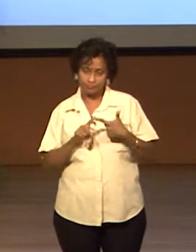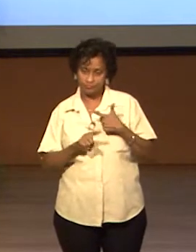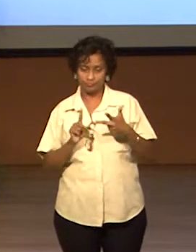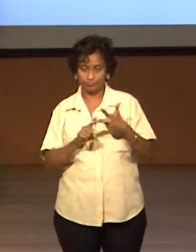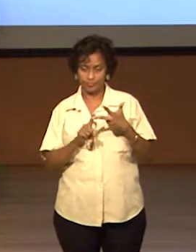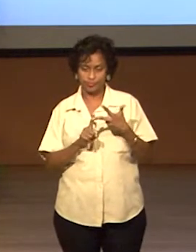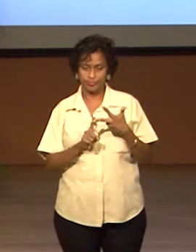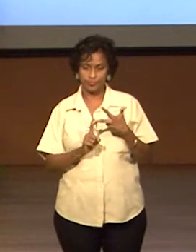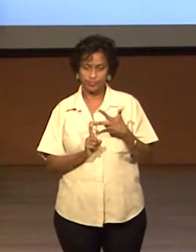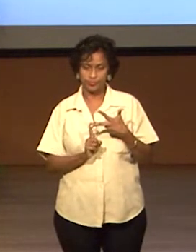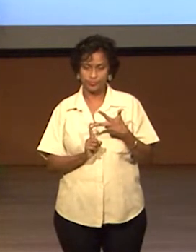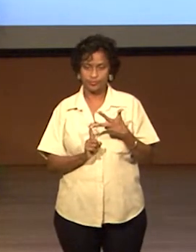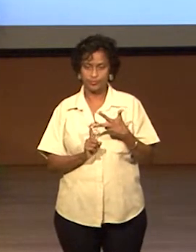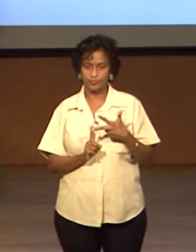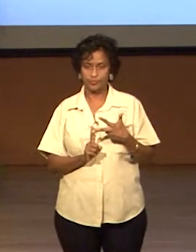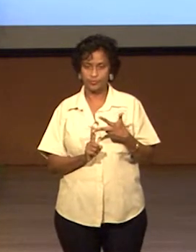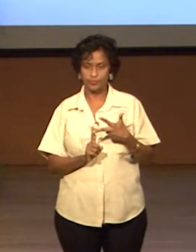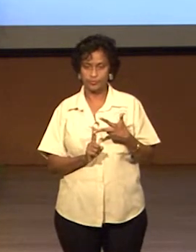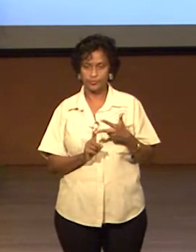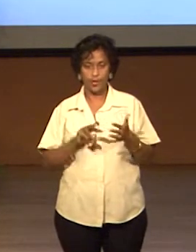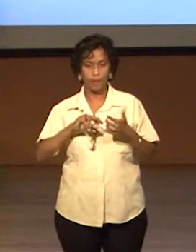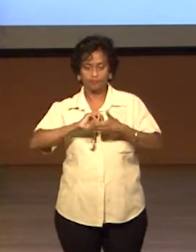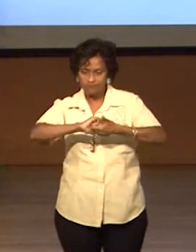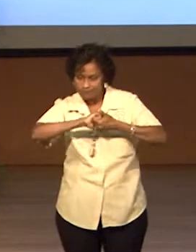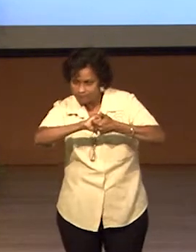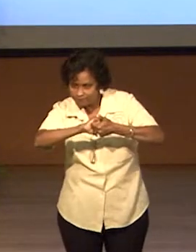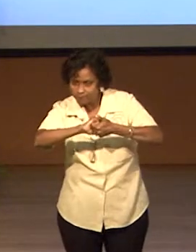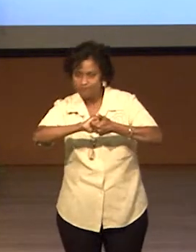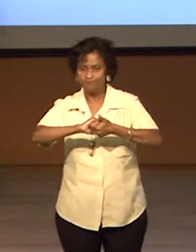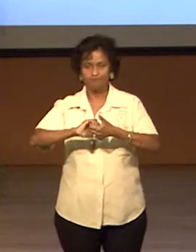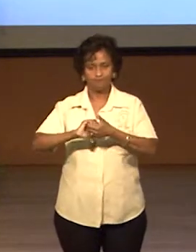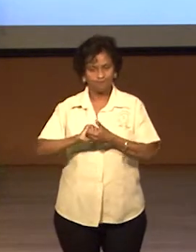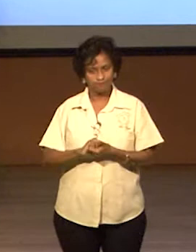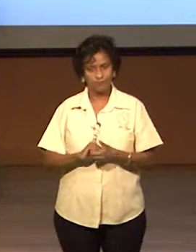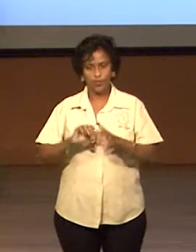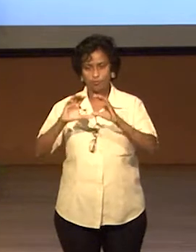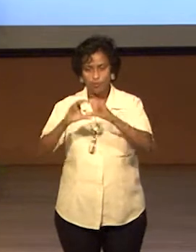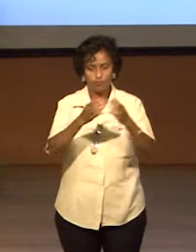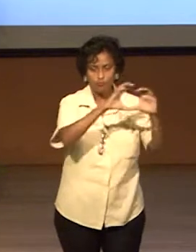partnership. I think it's important that groups or